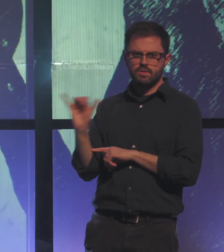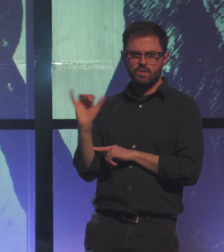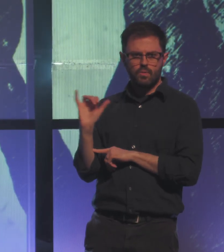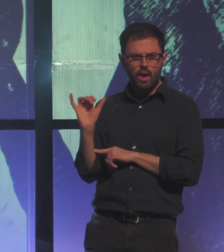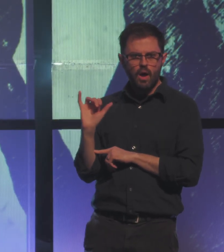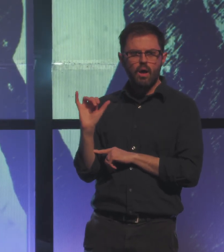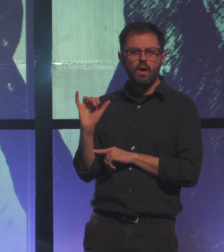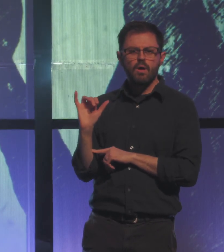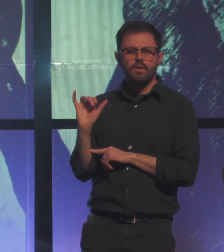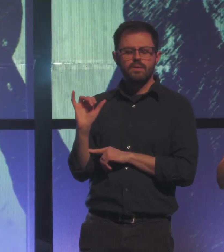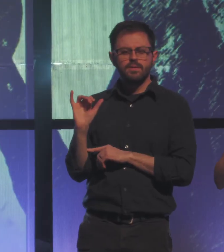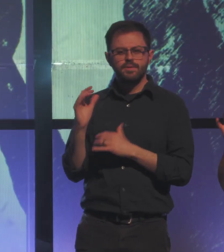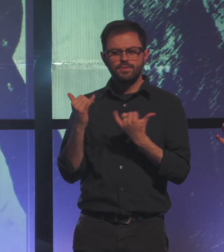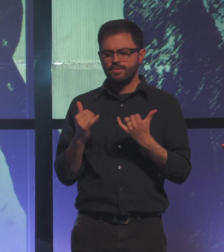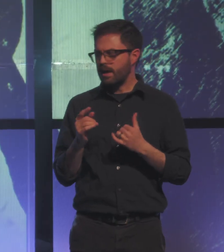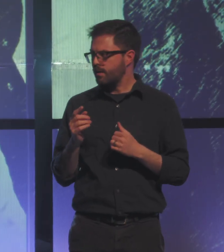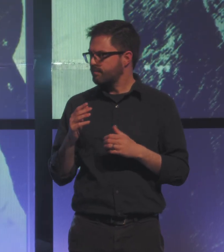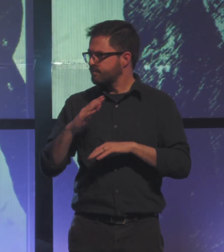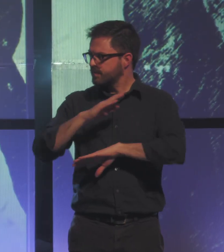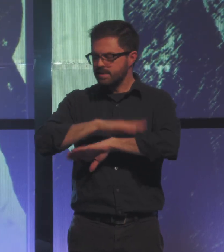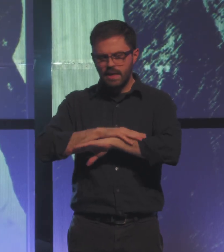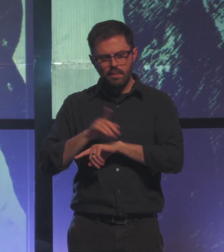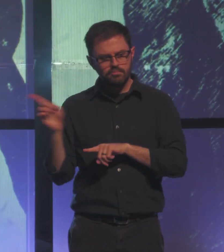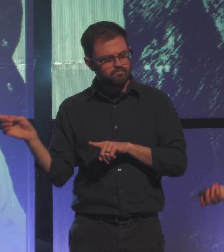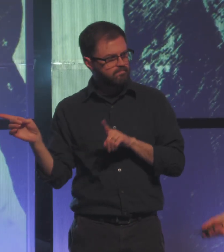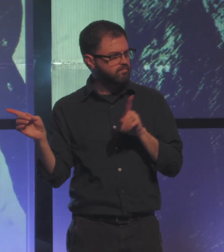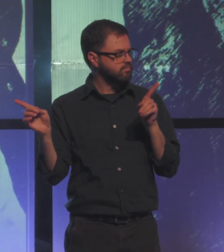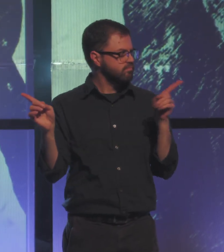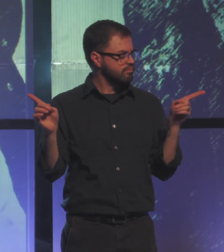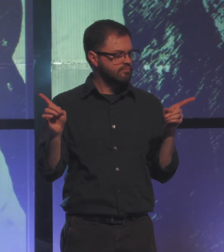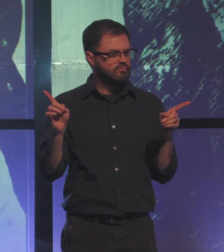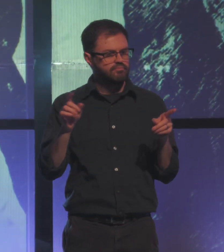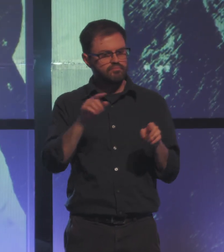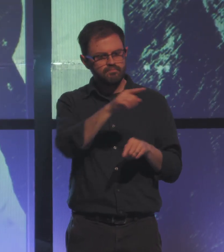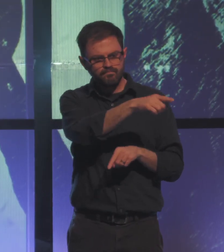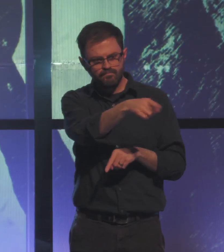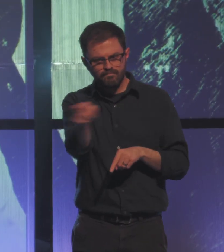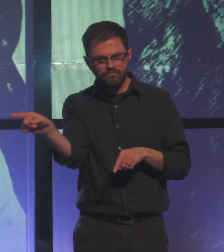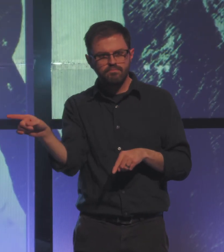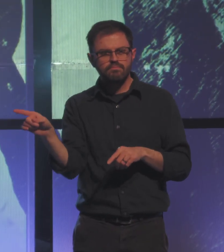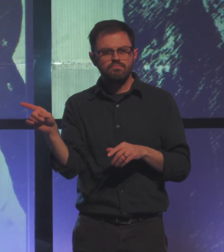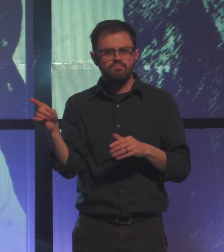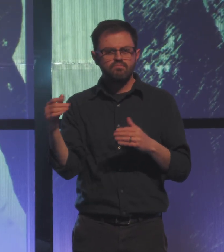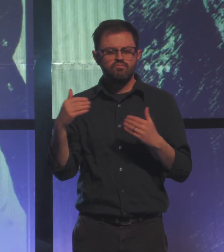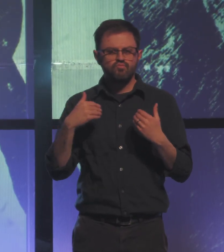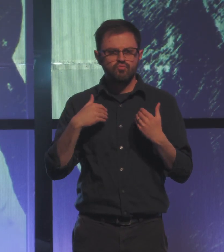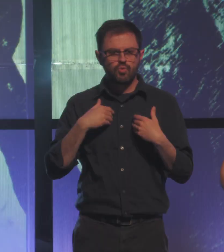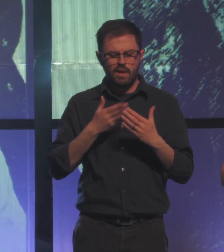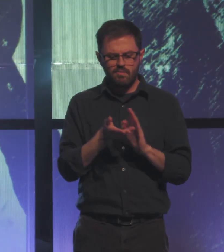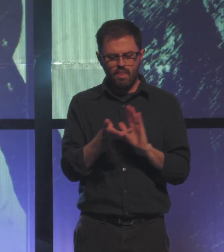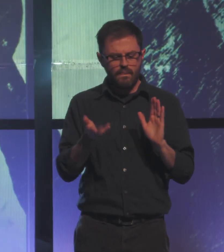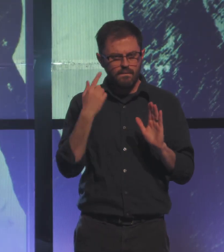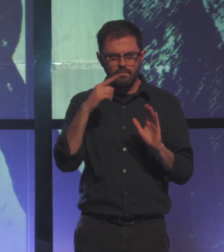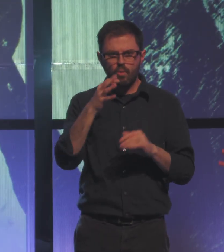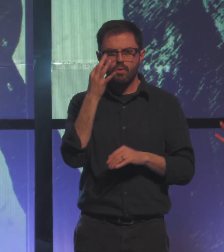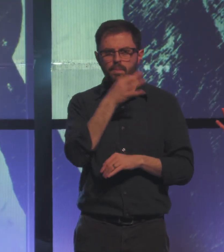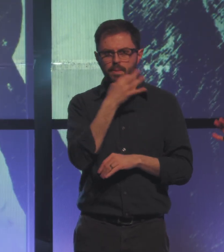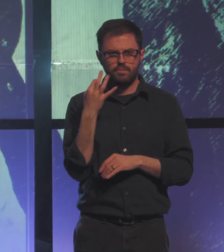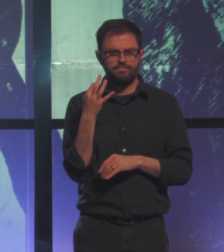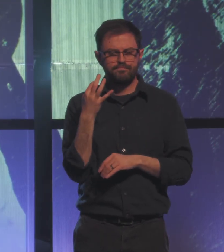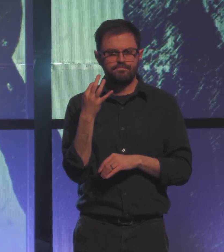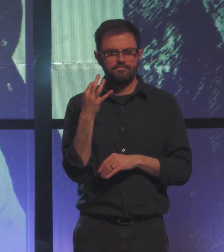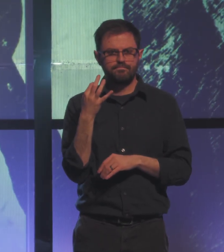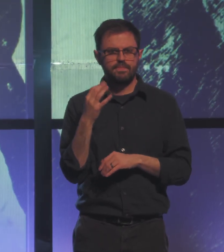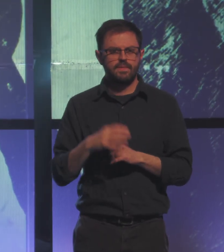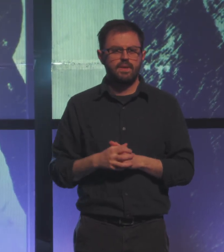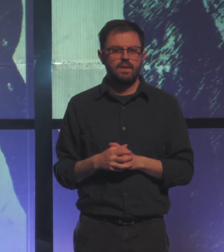our tables, in front of us and on the sides, we're going to partake in communion today. And in this moment that we